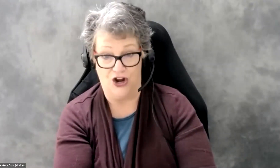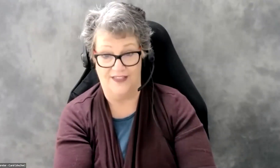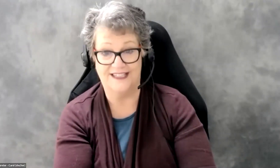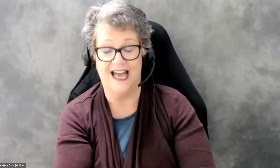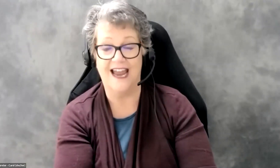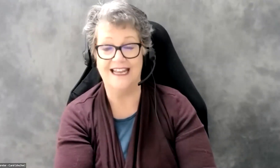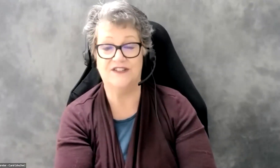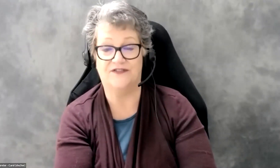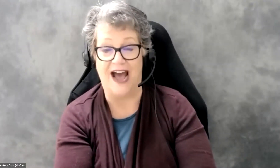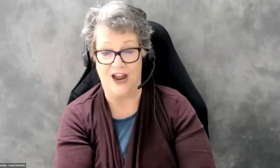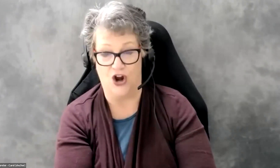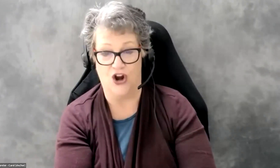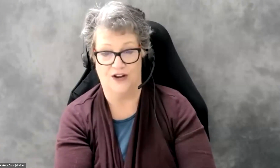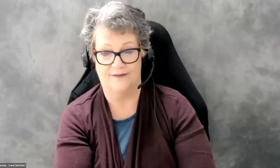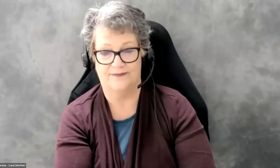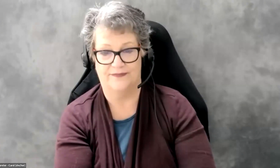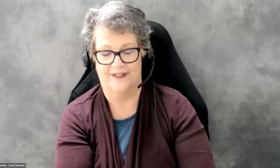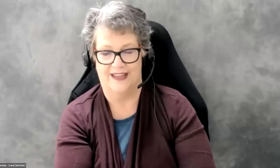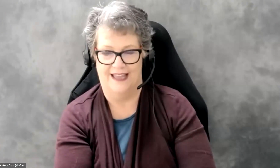fire. The sign is fire.